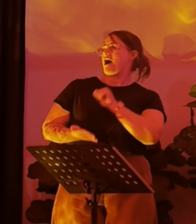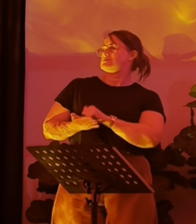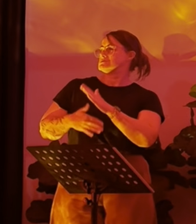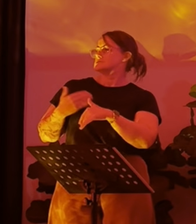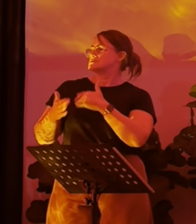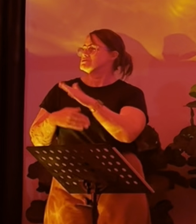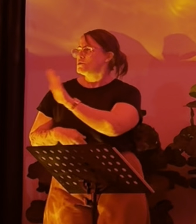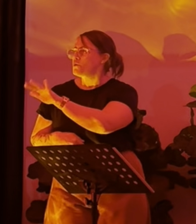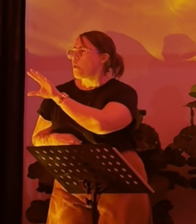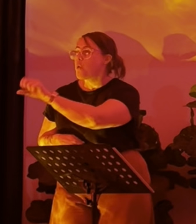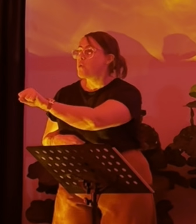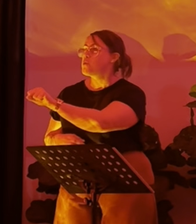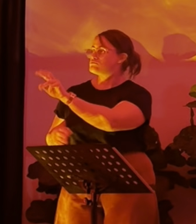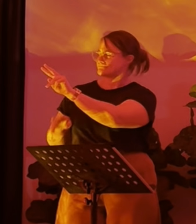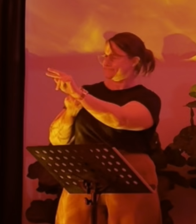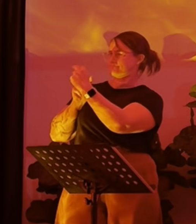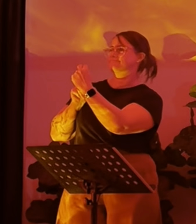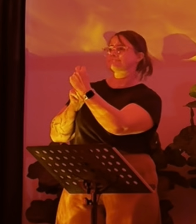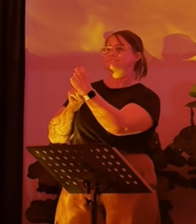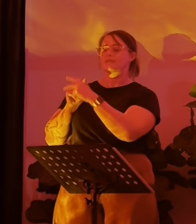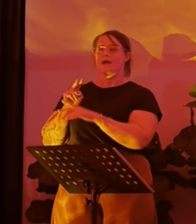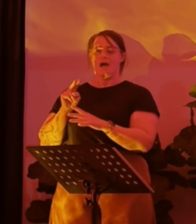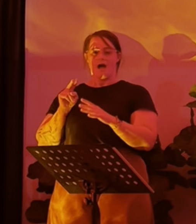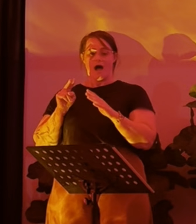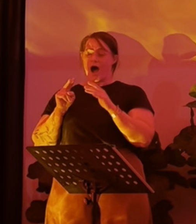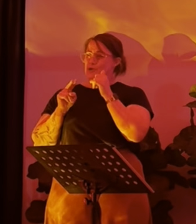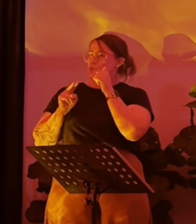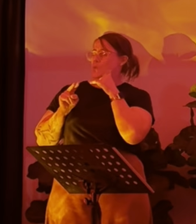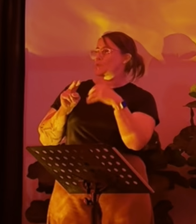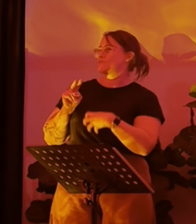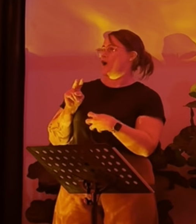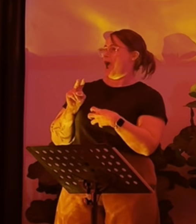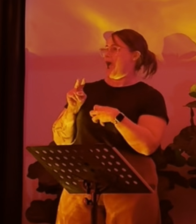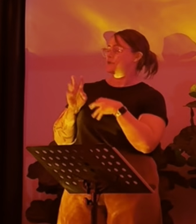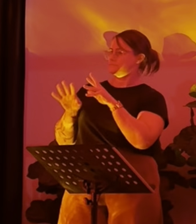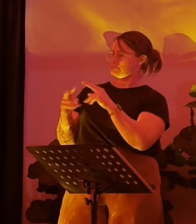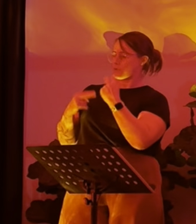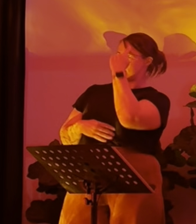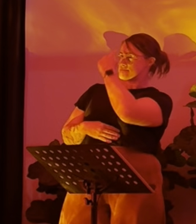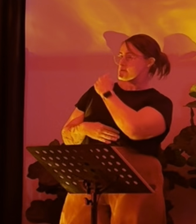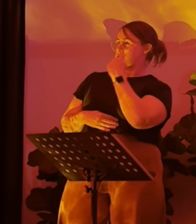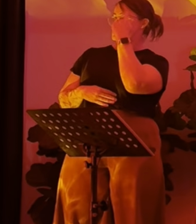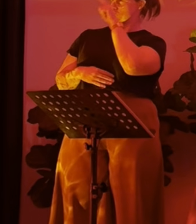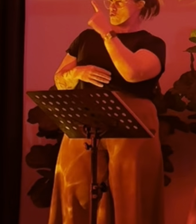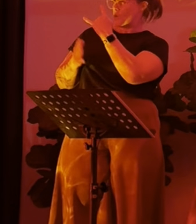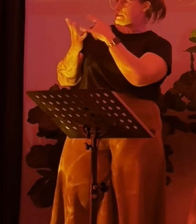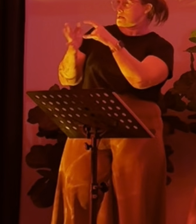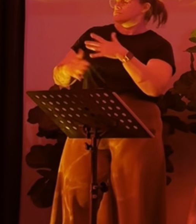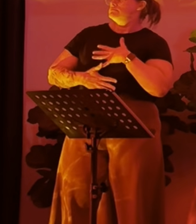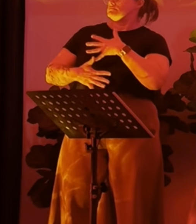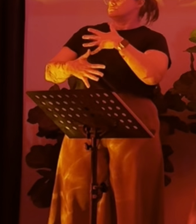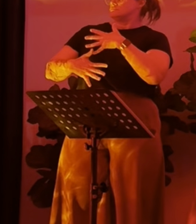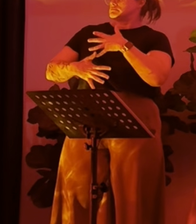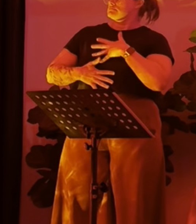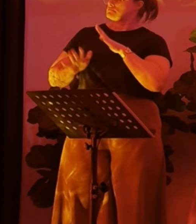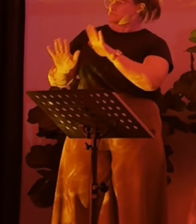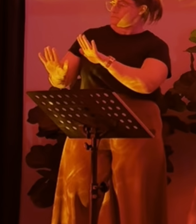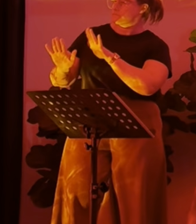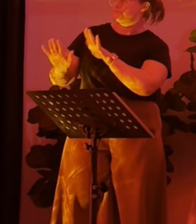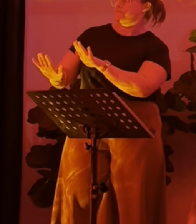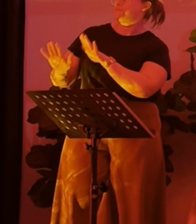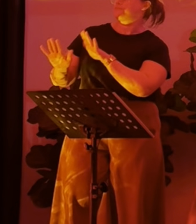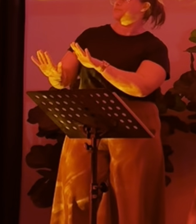tell you, baby, hold on. You look at me and say, hey, baby, I know you're afraid. Just take one look at my face. You need a second to breathe. You take as long as you